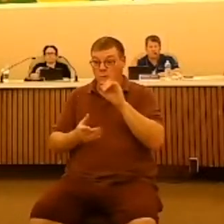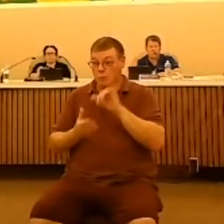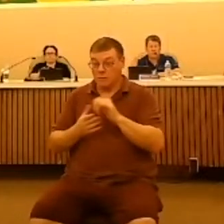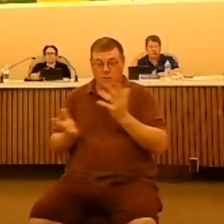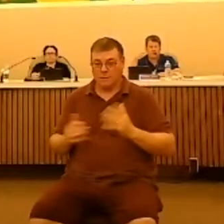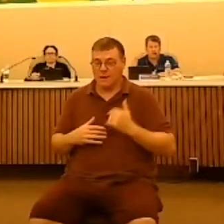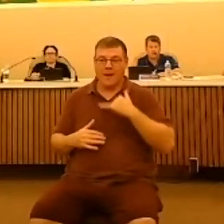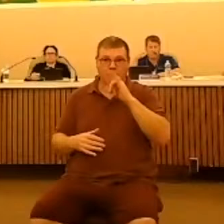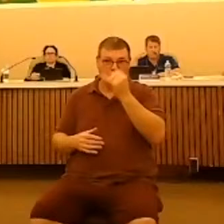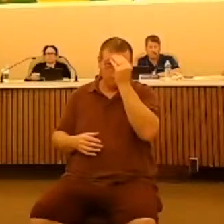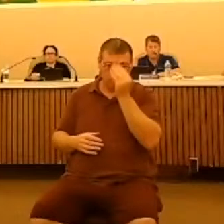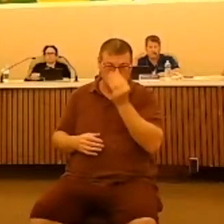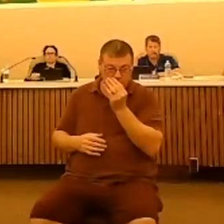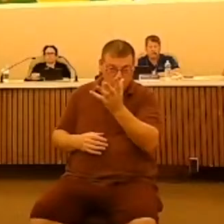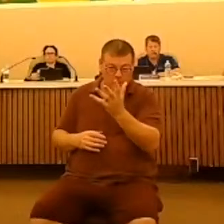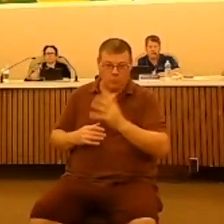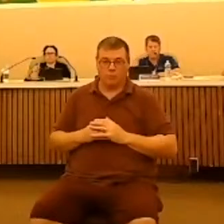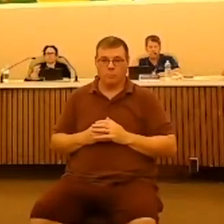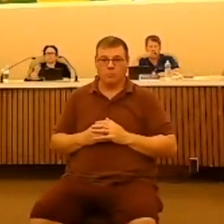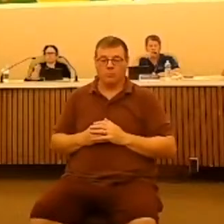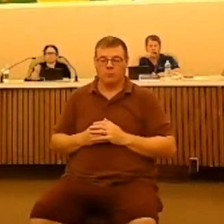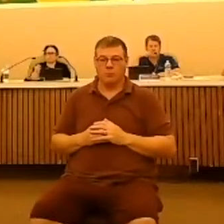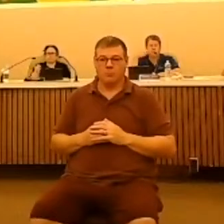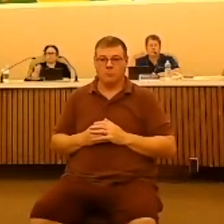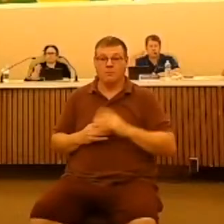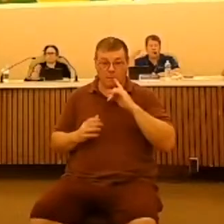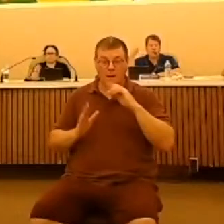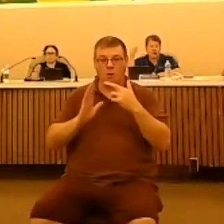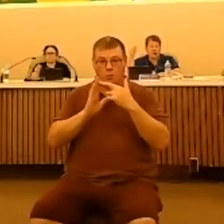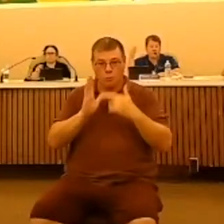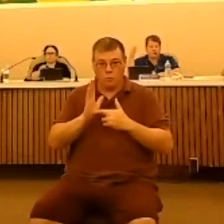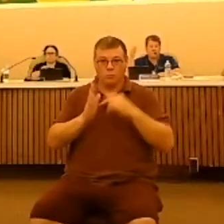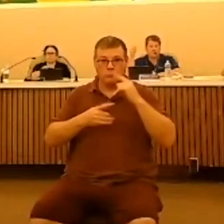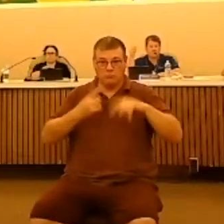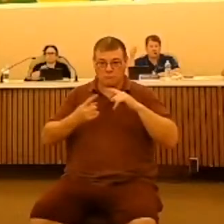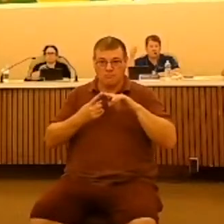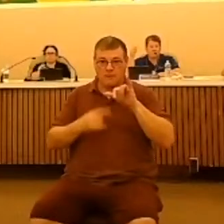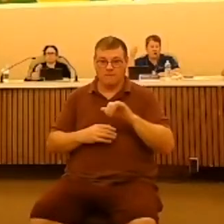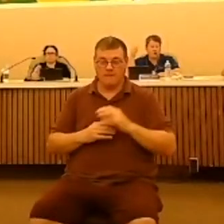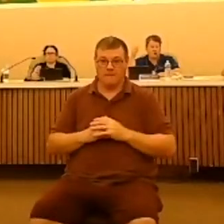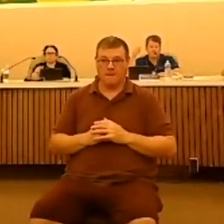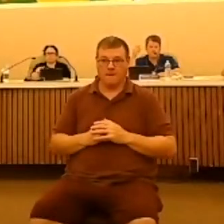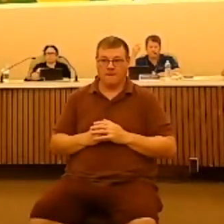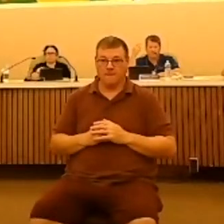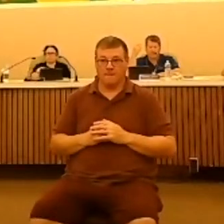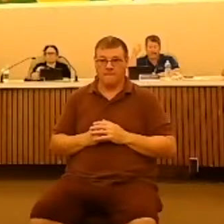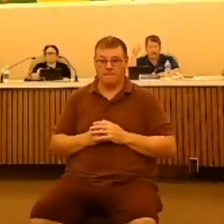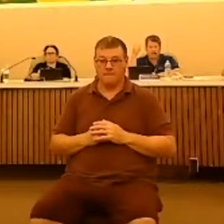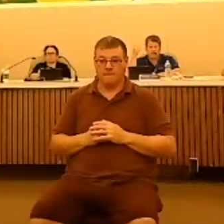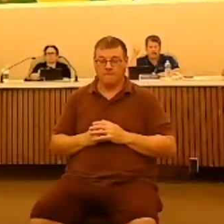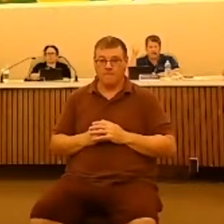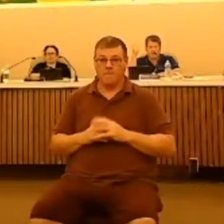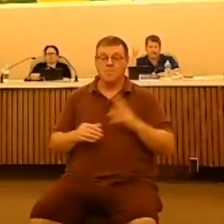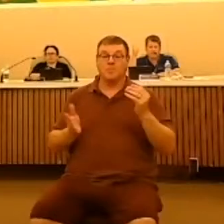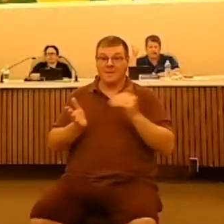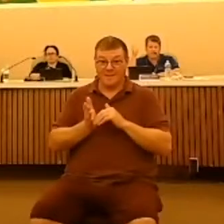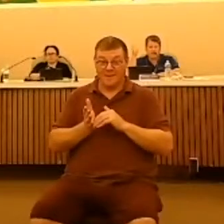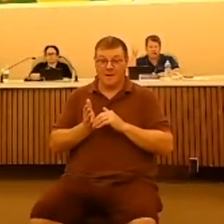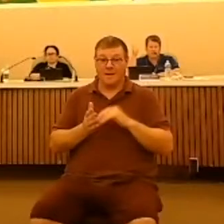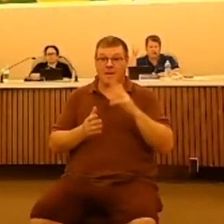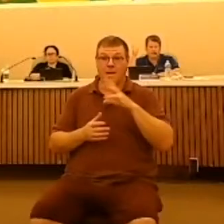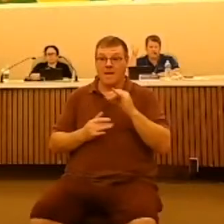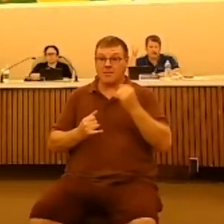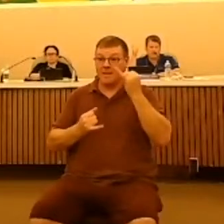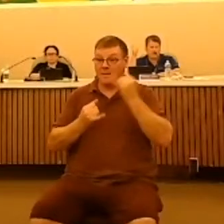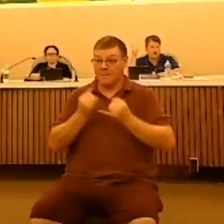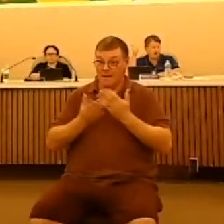just letting you know, there are rules about that. Mhm. And again, the last thing